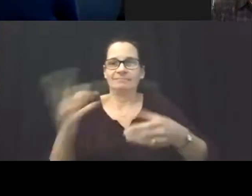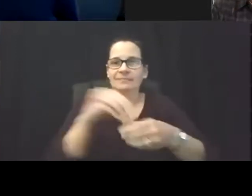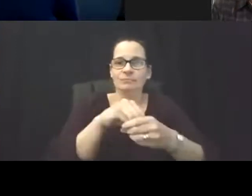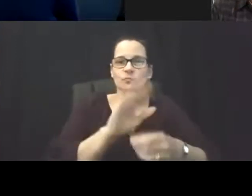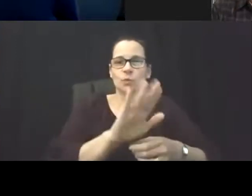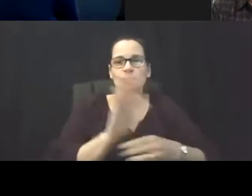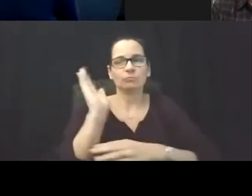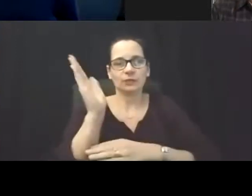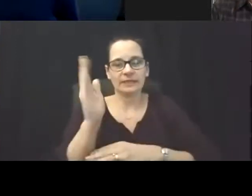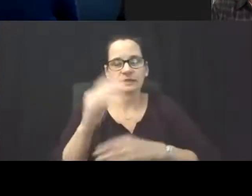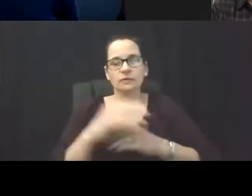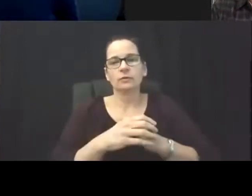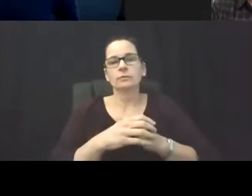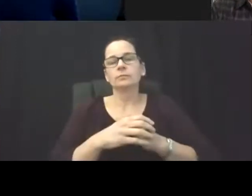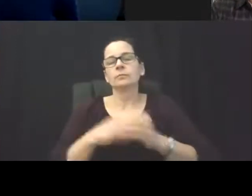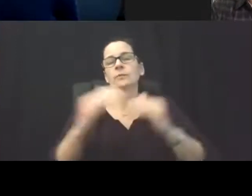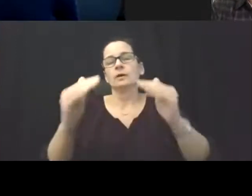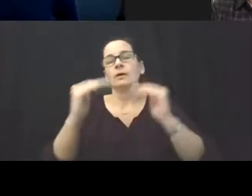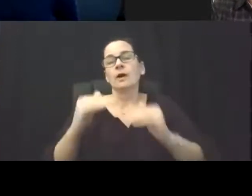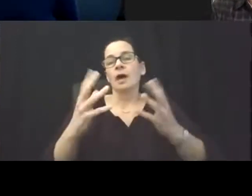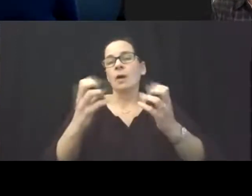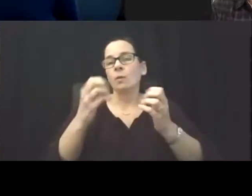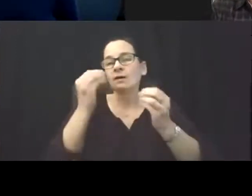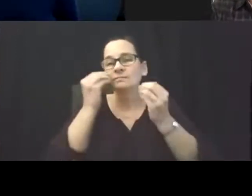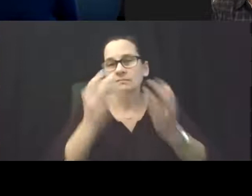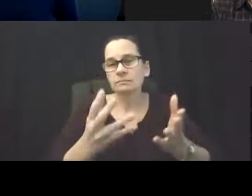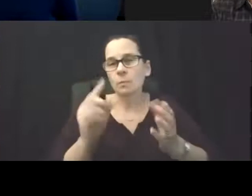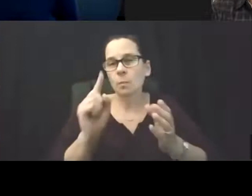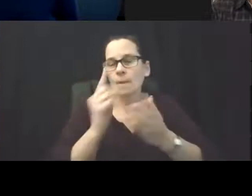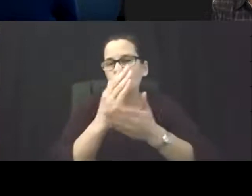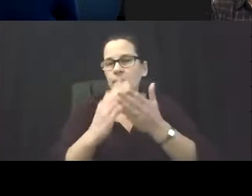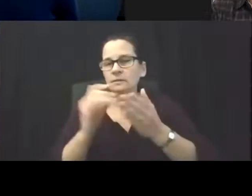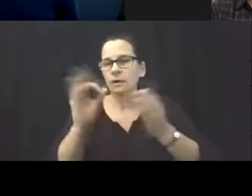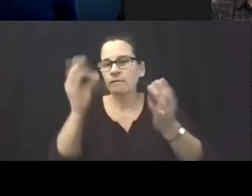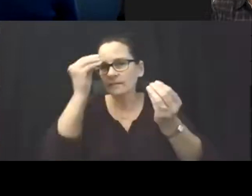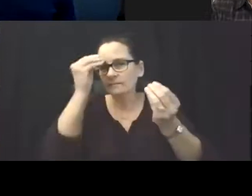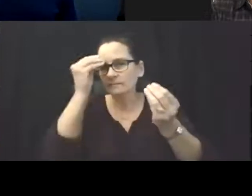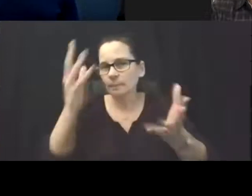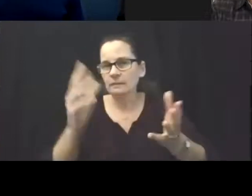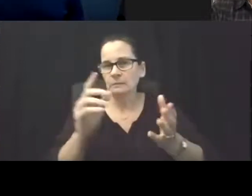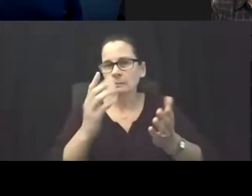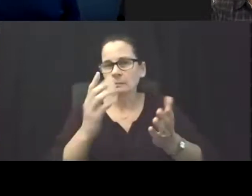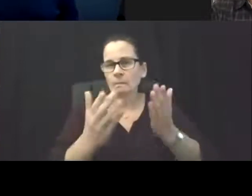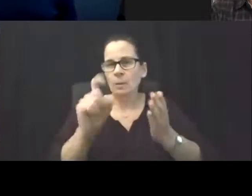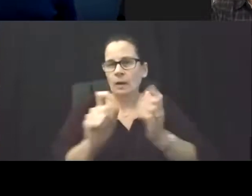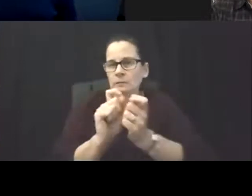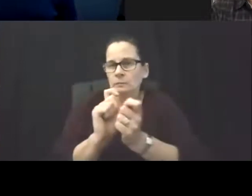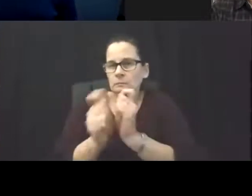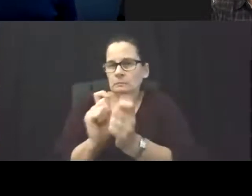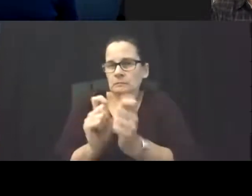their experiences in their own doctor visits, stuff like that. That was very beneficial. I also want to let you know that one piece of information